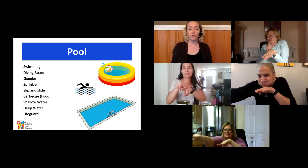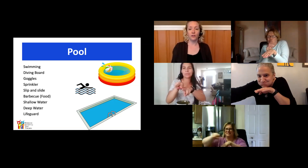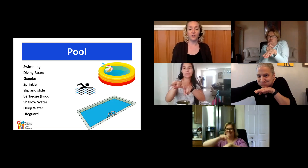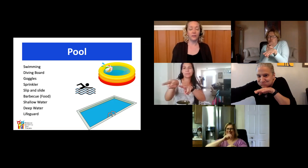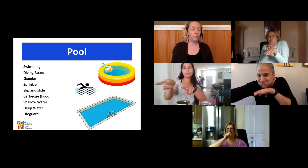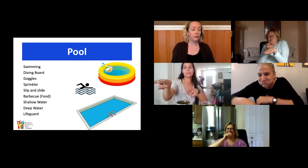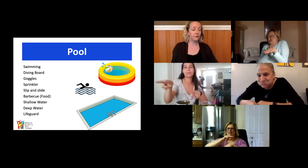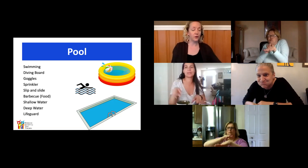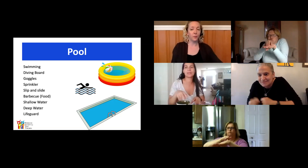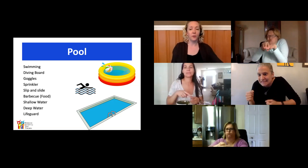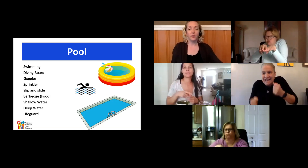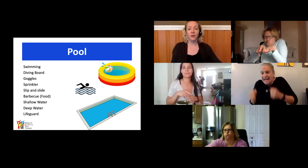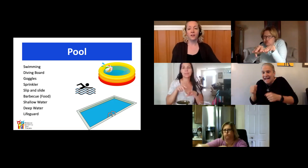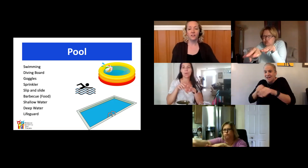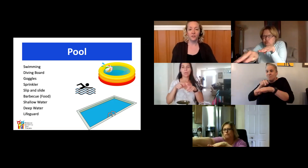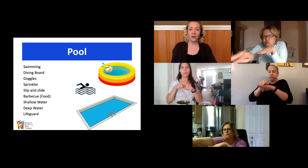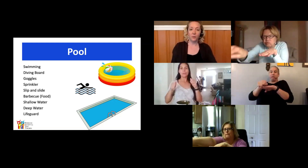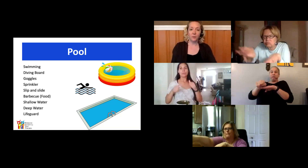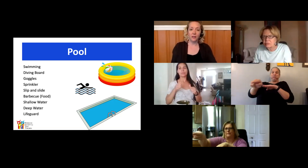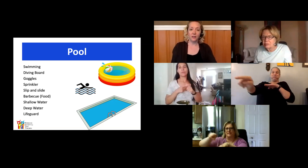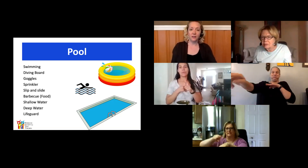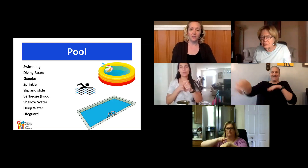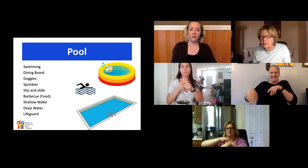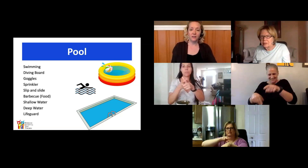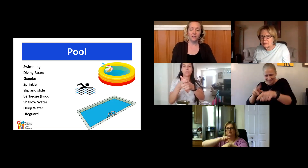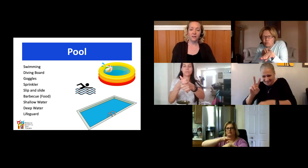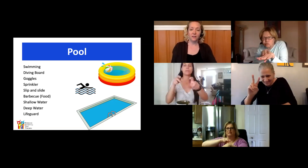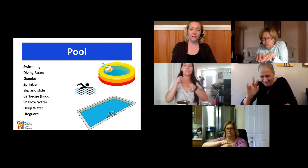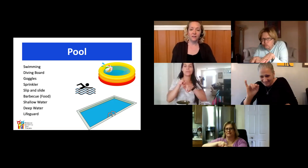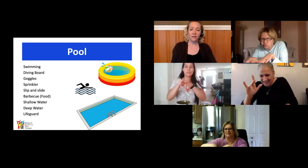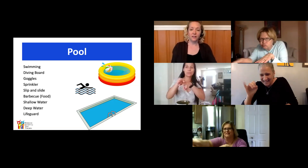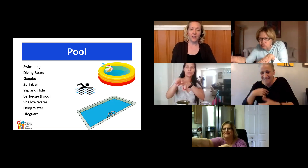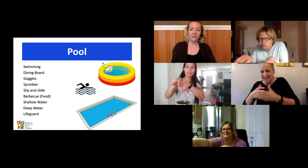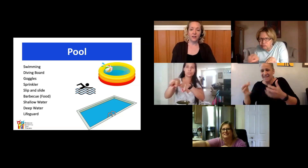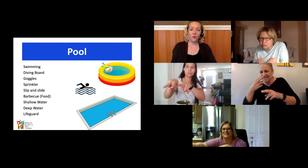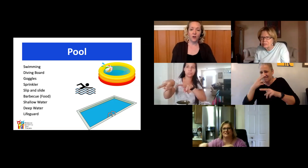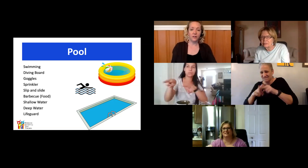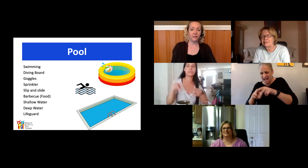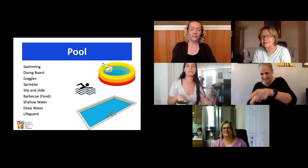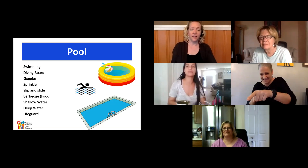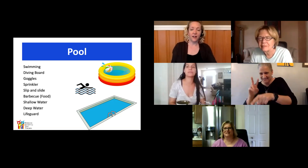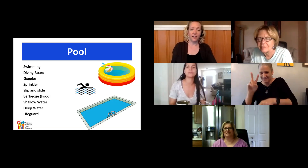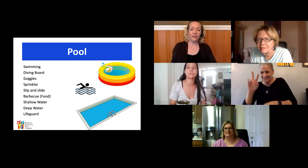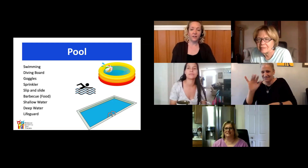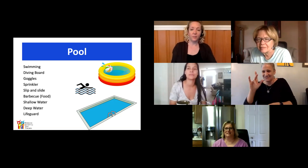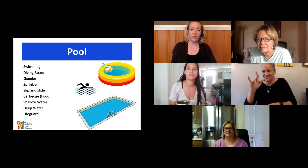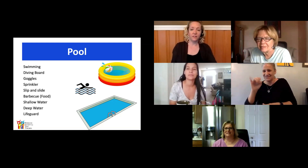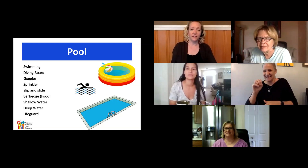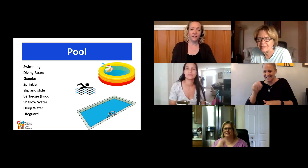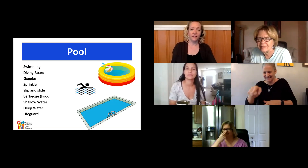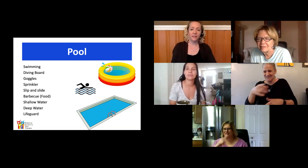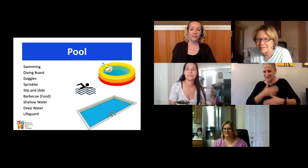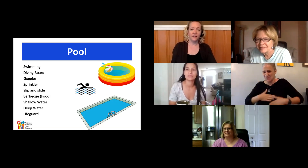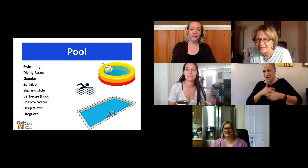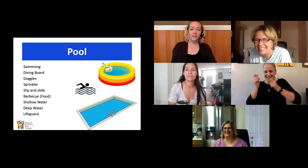that would be like that. They run and they slide down the plastic. Vicki, you're having a lot of fun